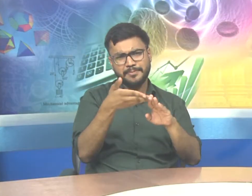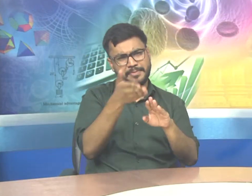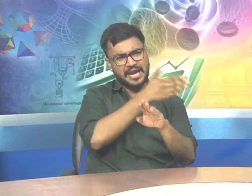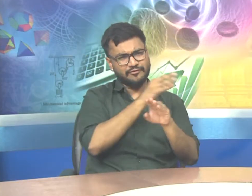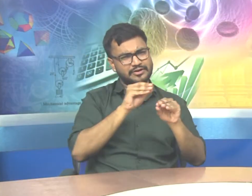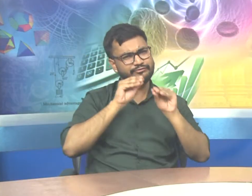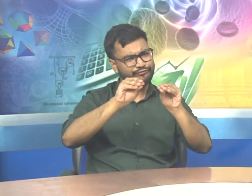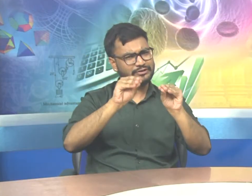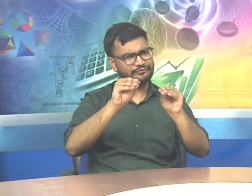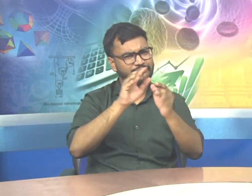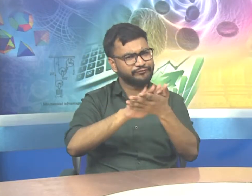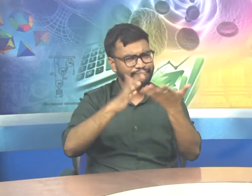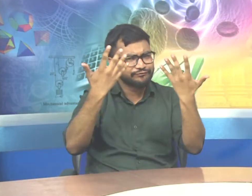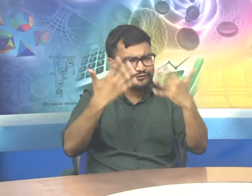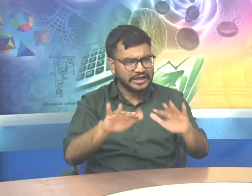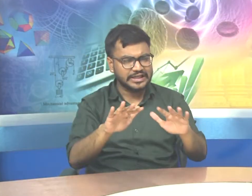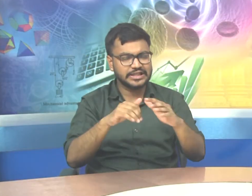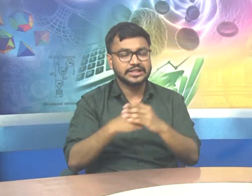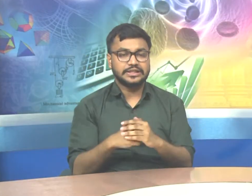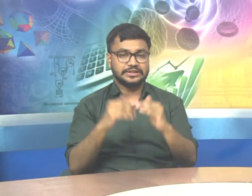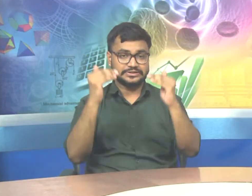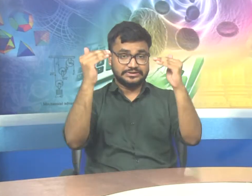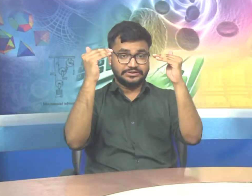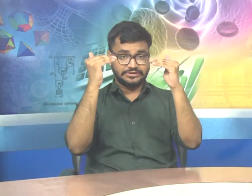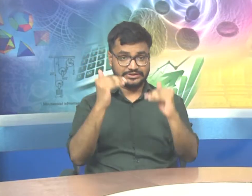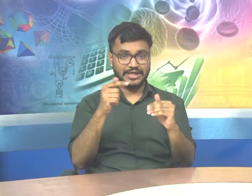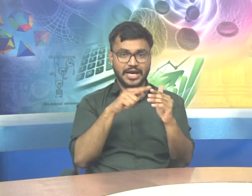and we have also learned the formula of work,